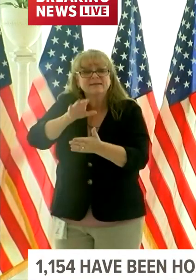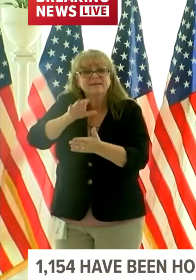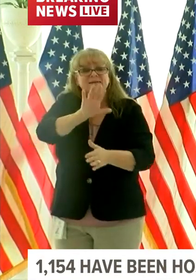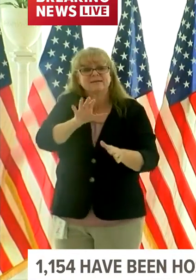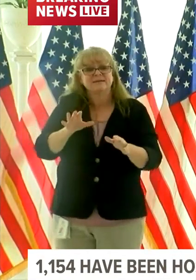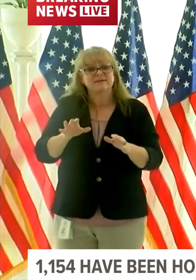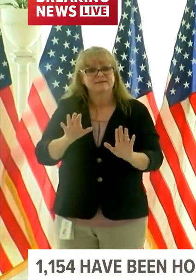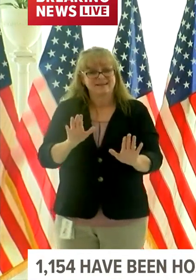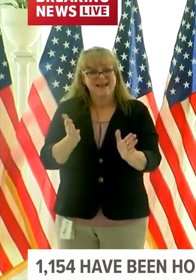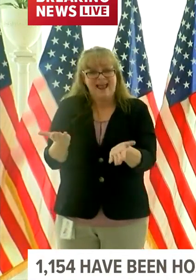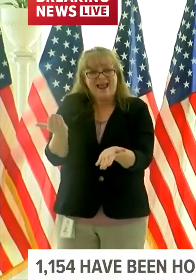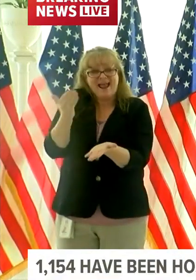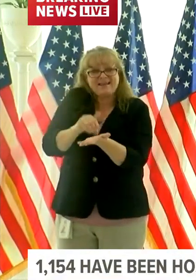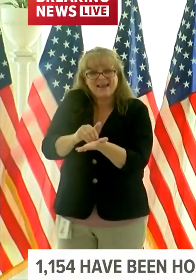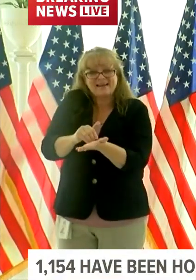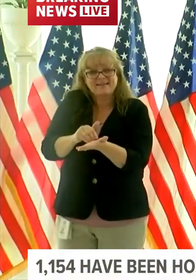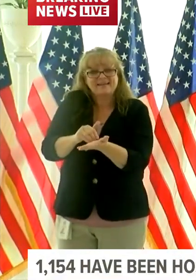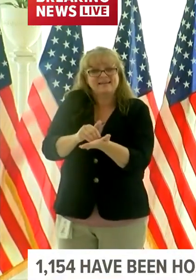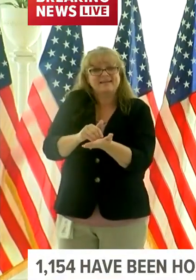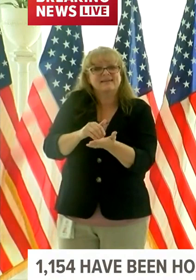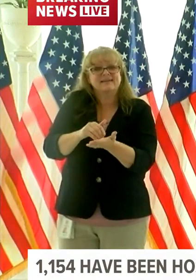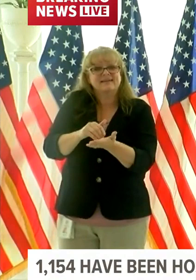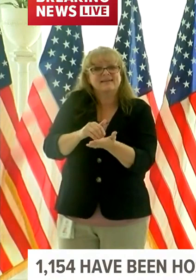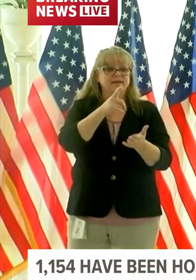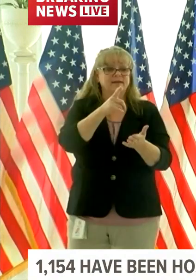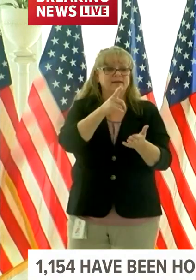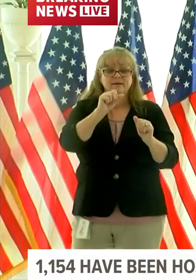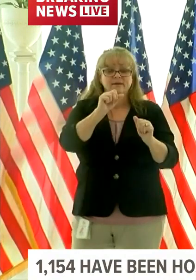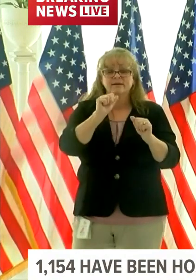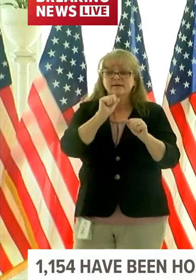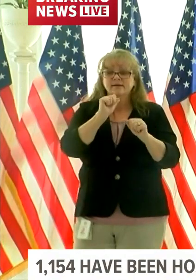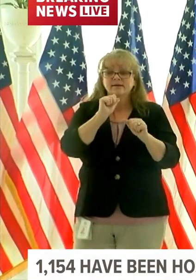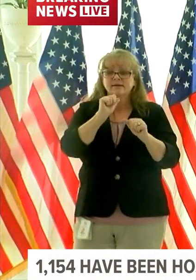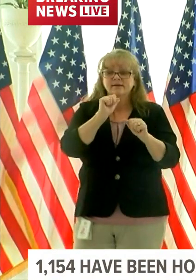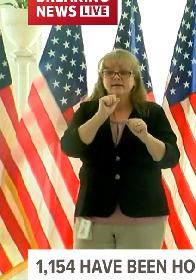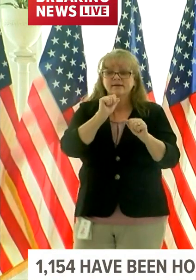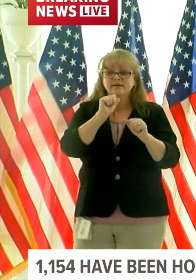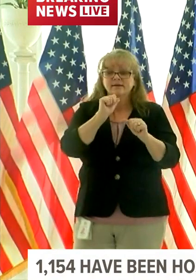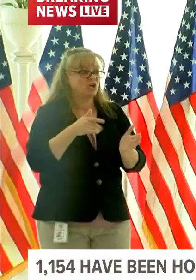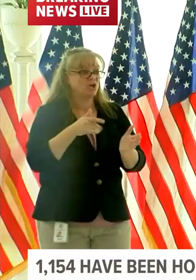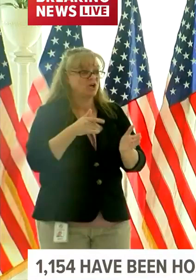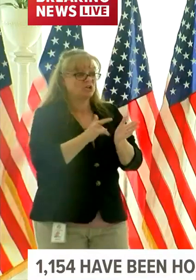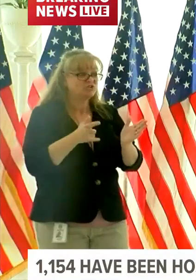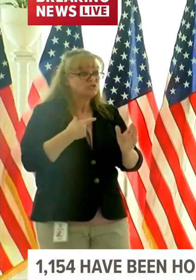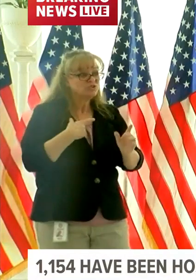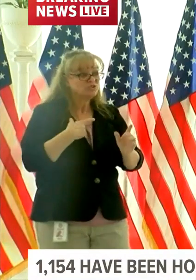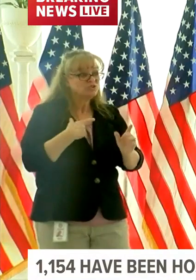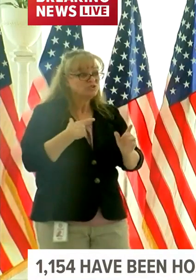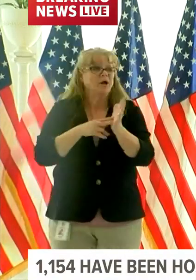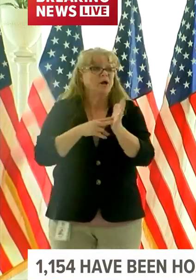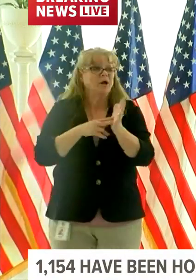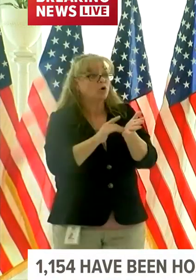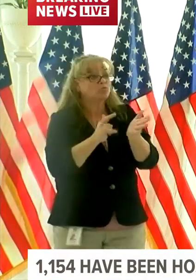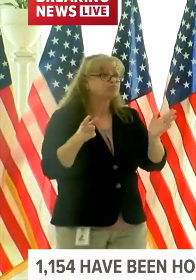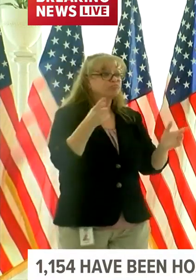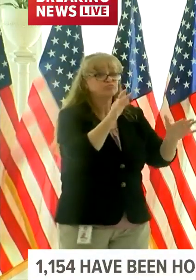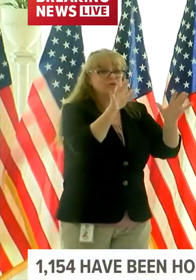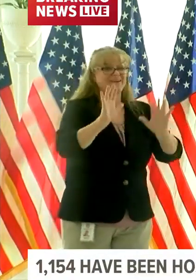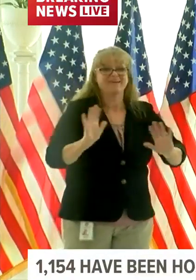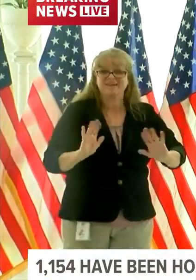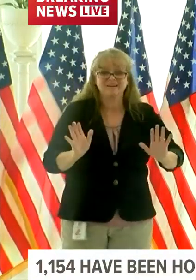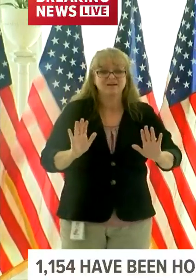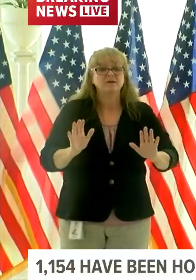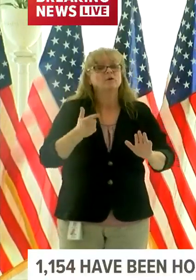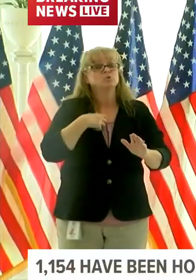with, because of course you can get away with what you get away with. It's about a contest to see how soon we can end